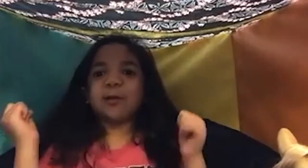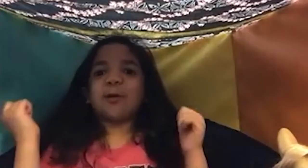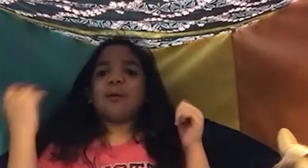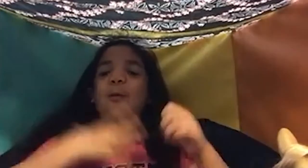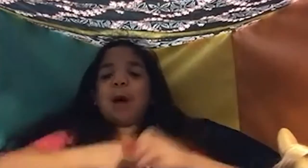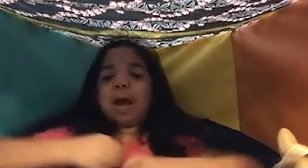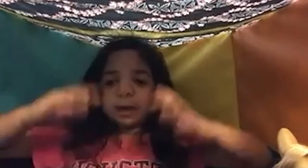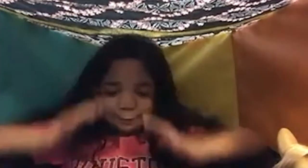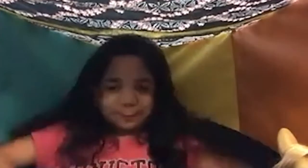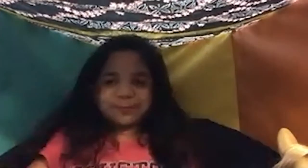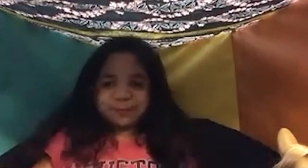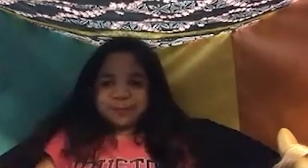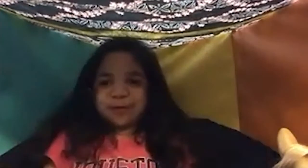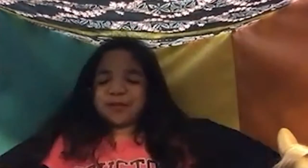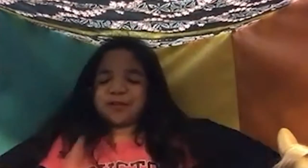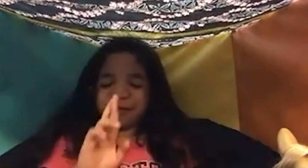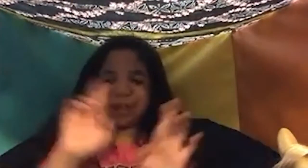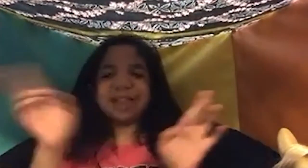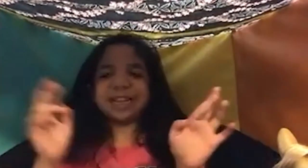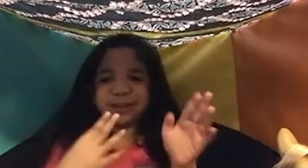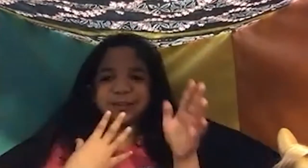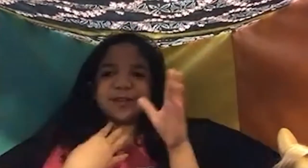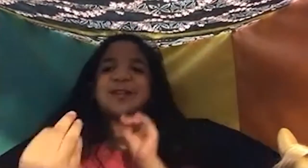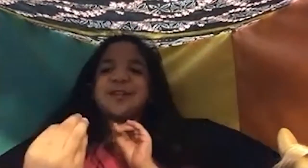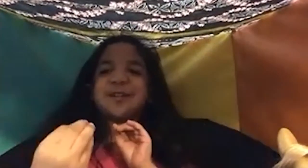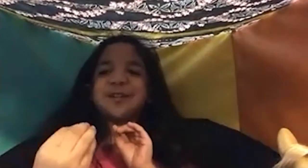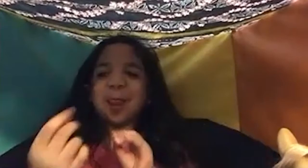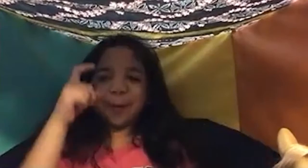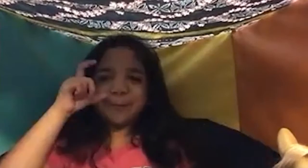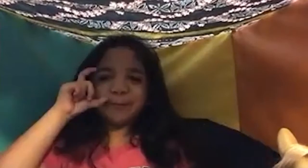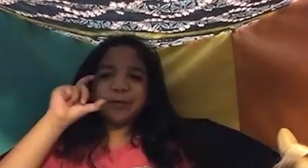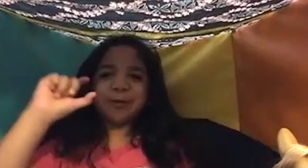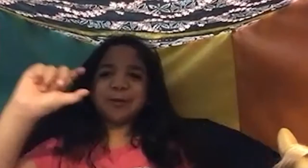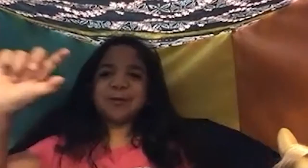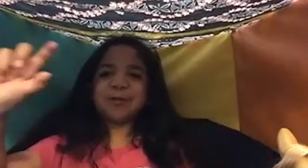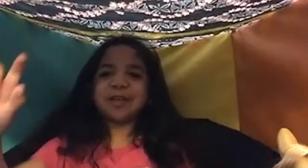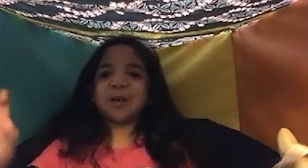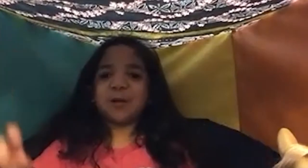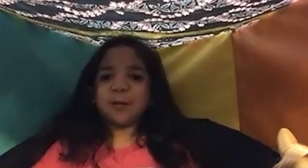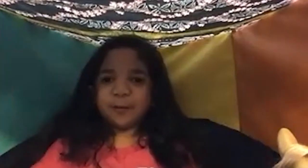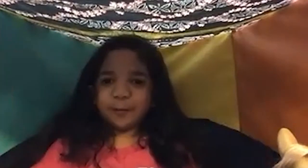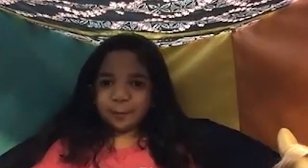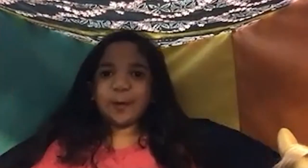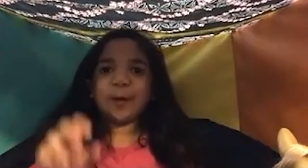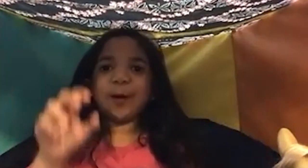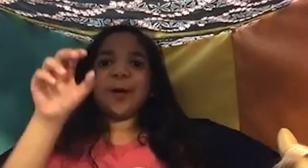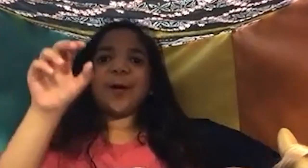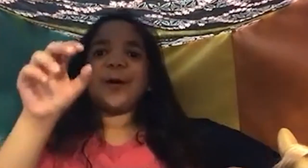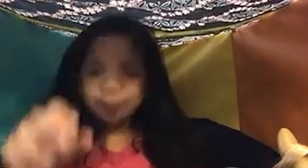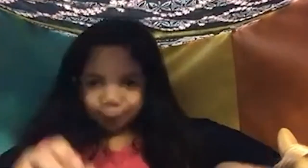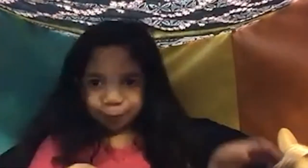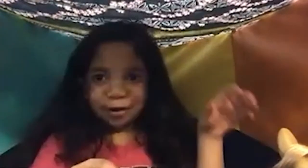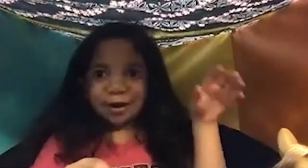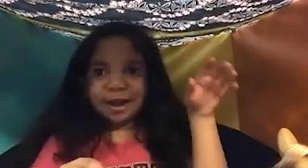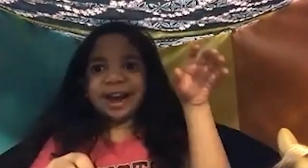Okay, now we're ready to walk on the moon. Big step after big